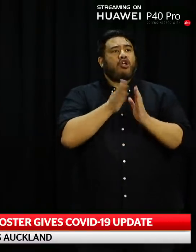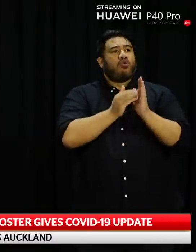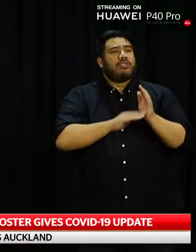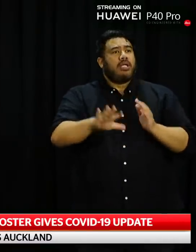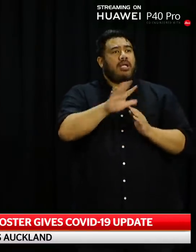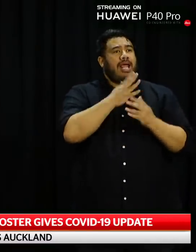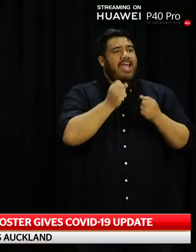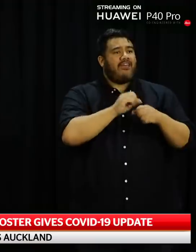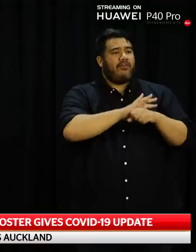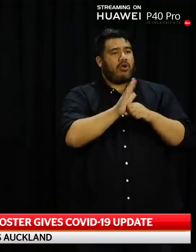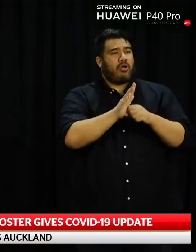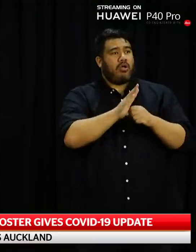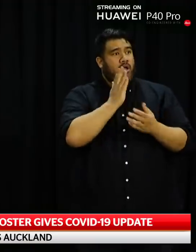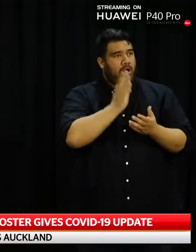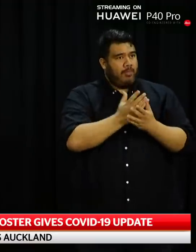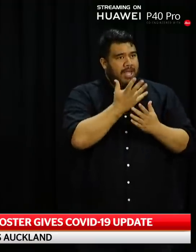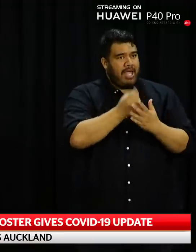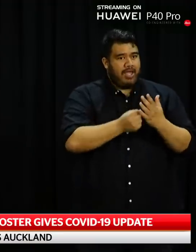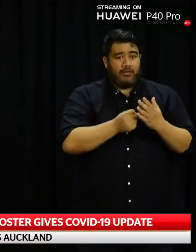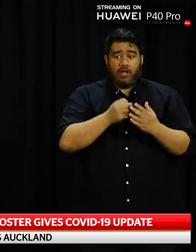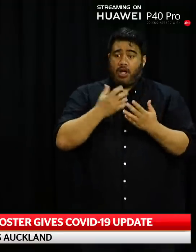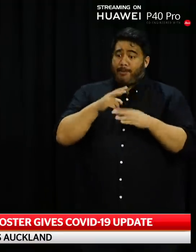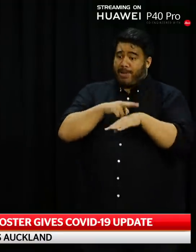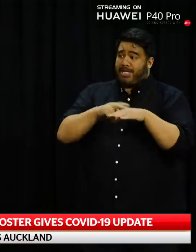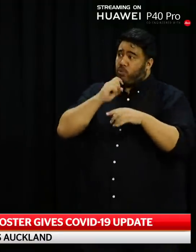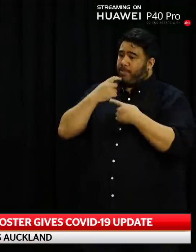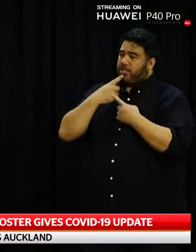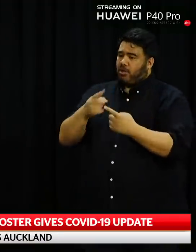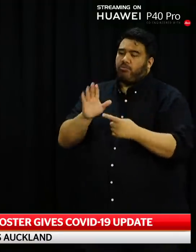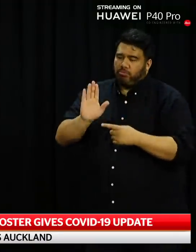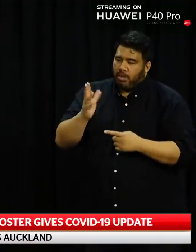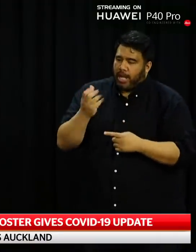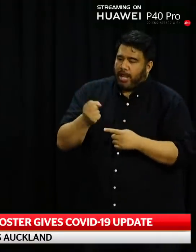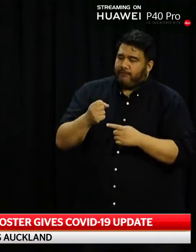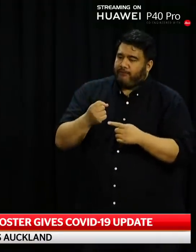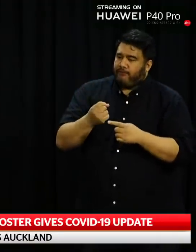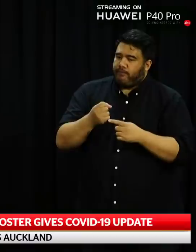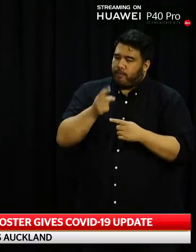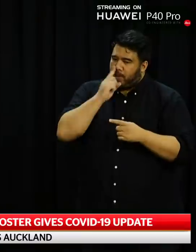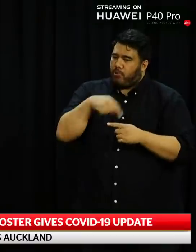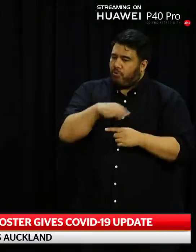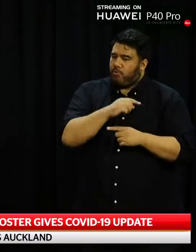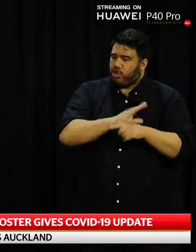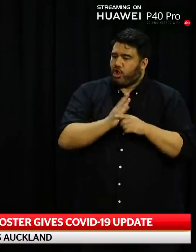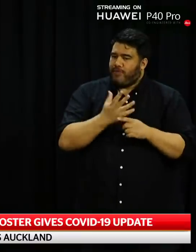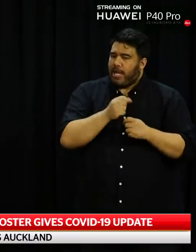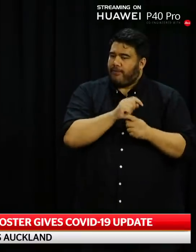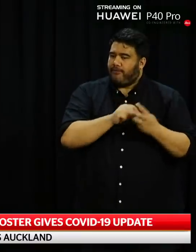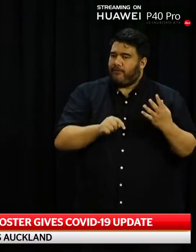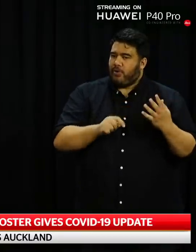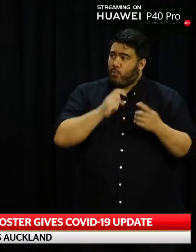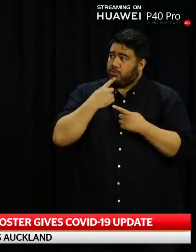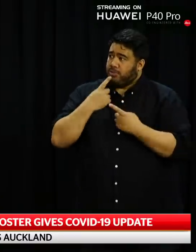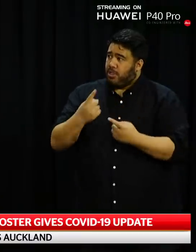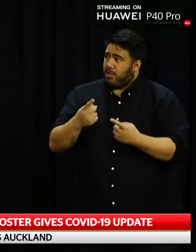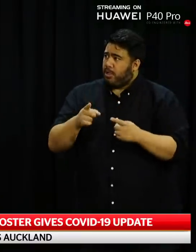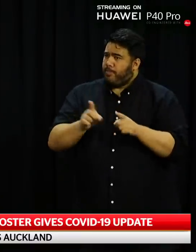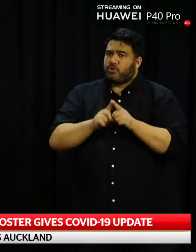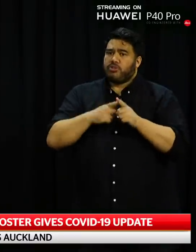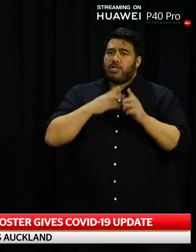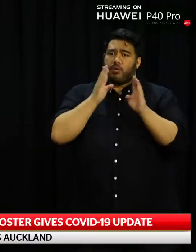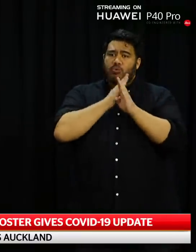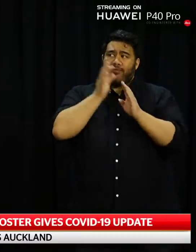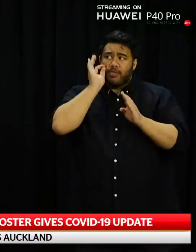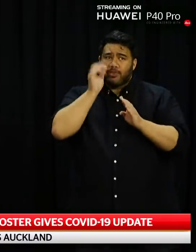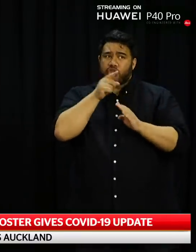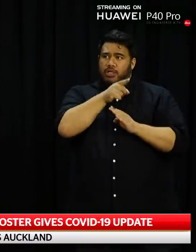say that again. Police officers on the ground were receiving the information about the positive COVID-19 cases in the country. The Privacy Commissioners had a conversation